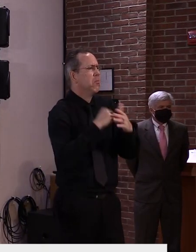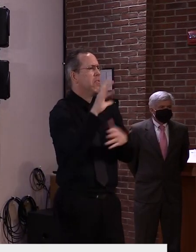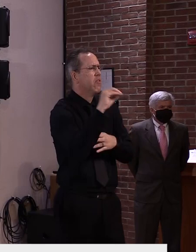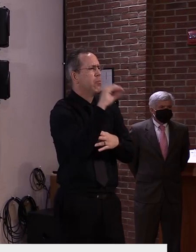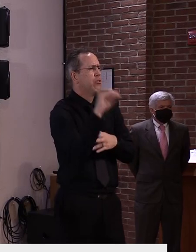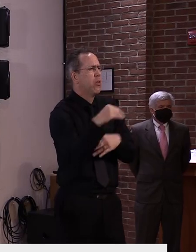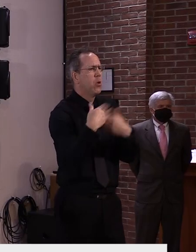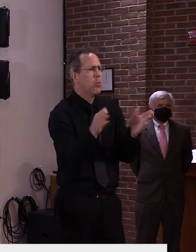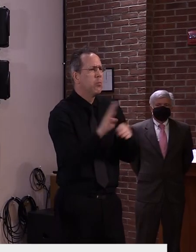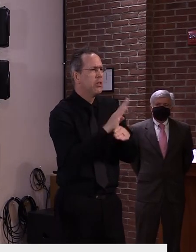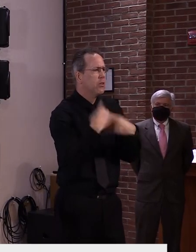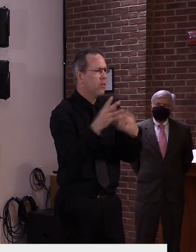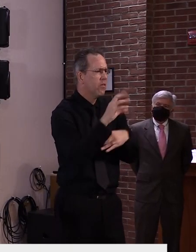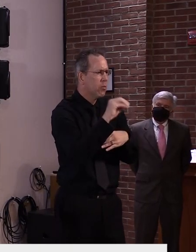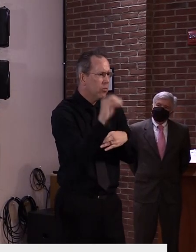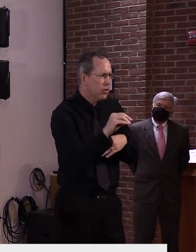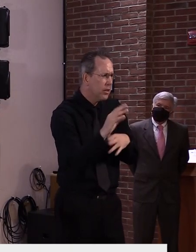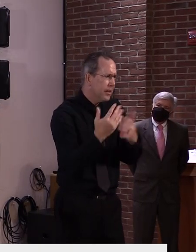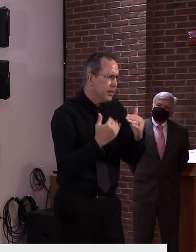of office staff,